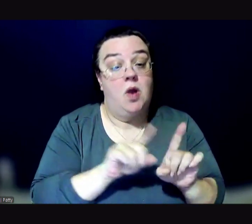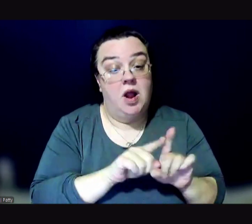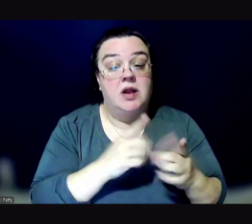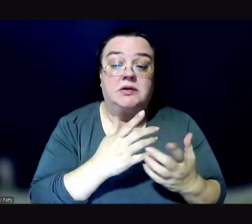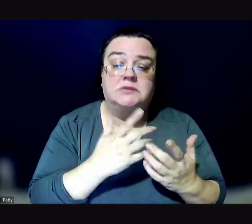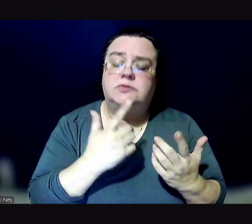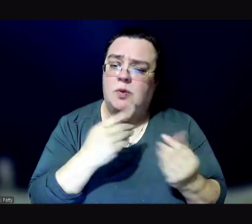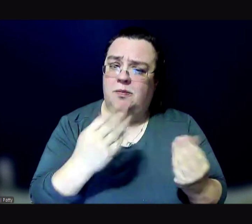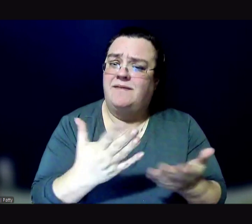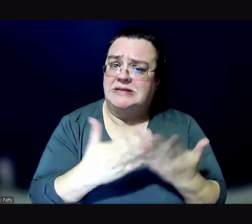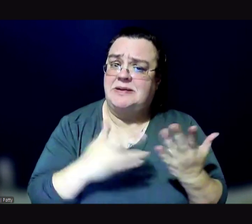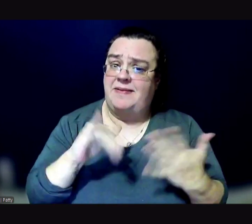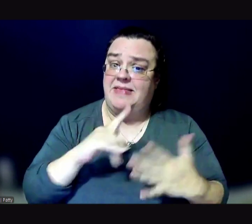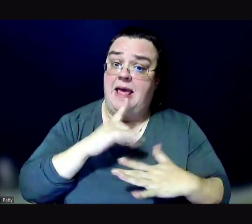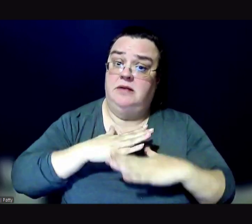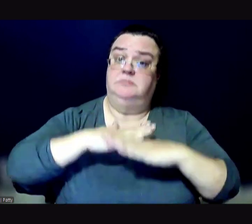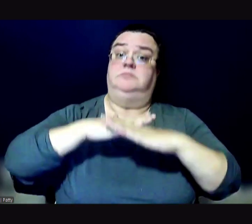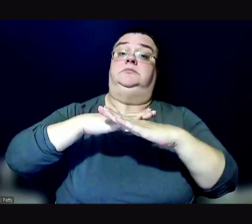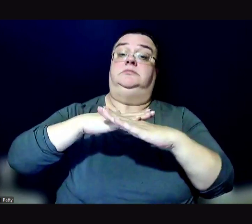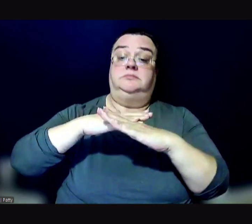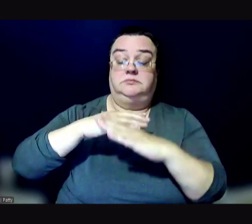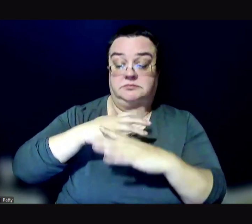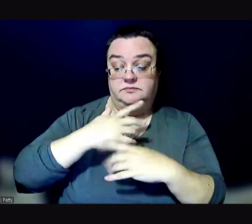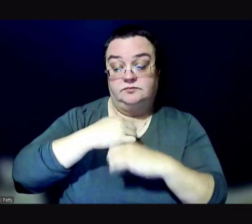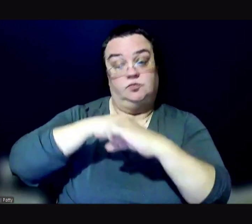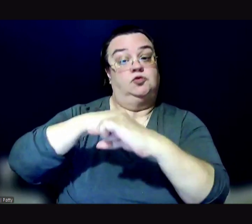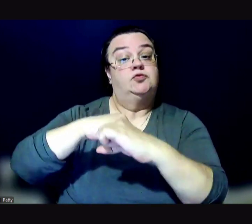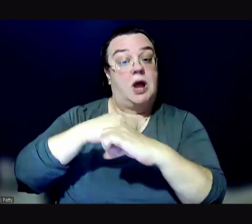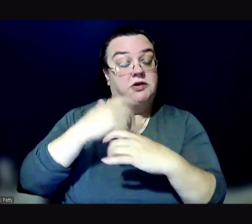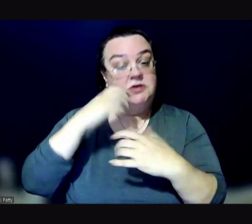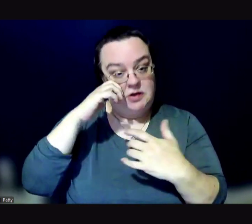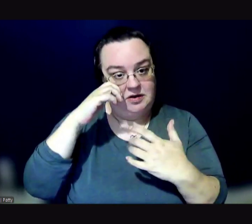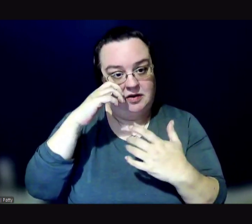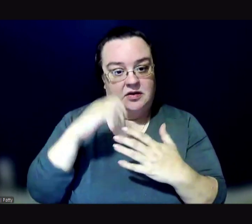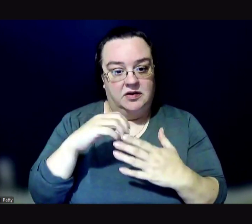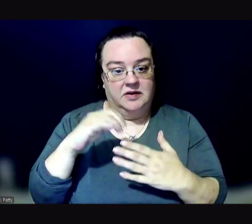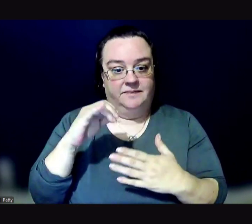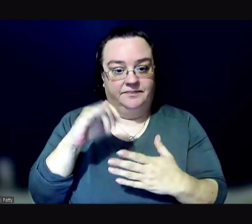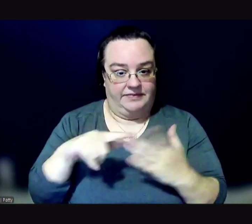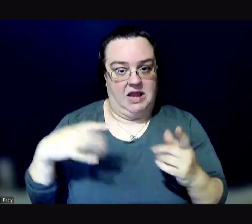protection that that Chair Kay referenced.